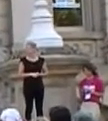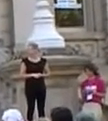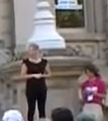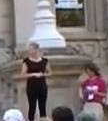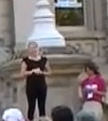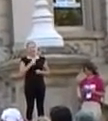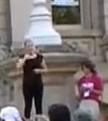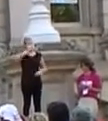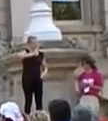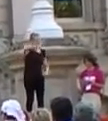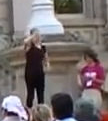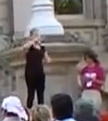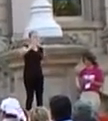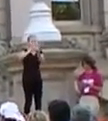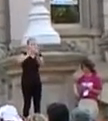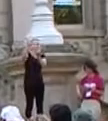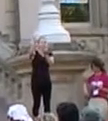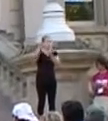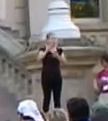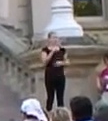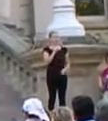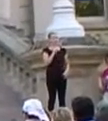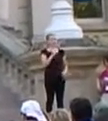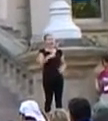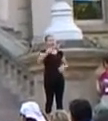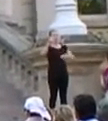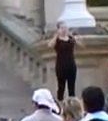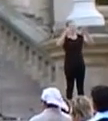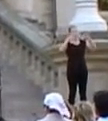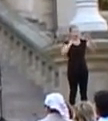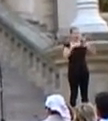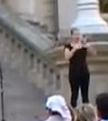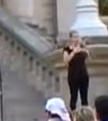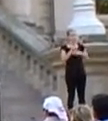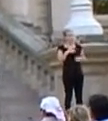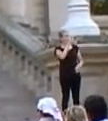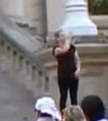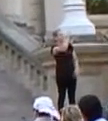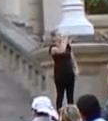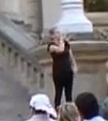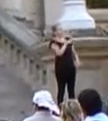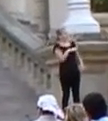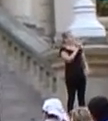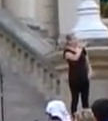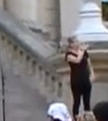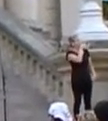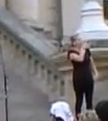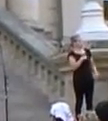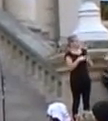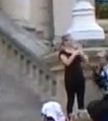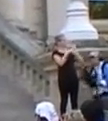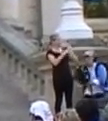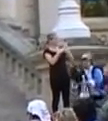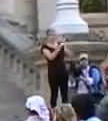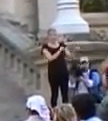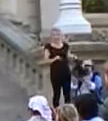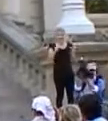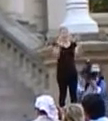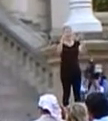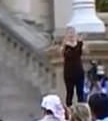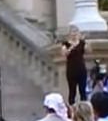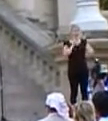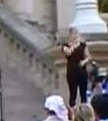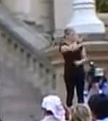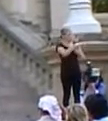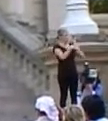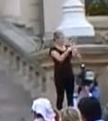And I was gavelled that I was out of order or something along those lines, and I reminded the Speaker that, Mr. Speaker, I represent the same number of people in Michigan